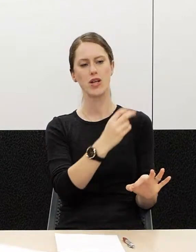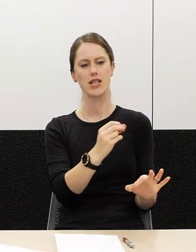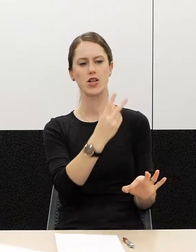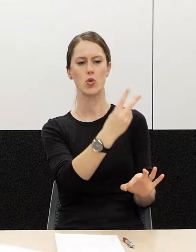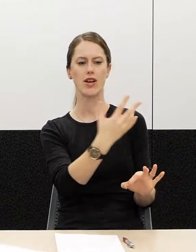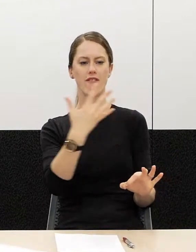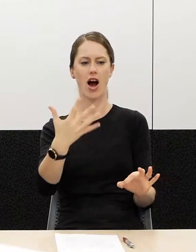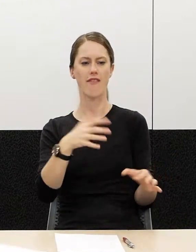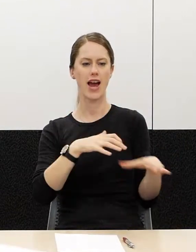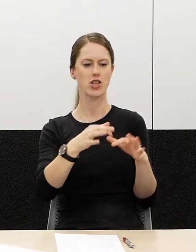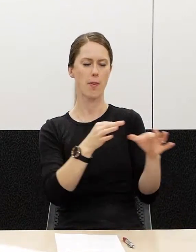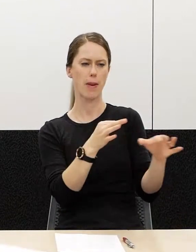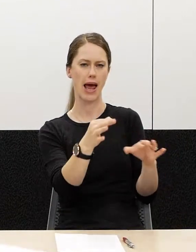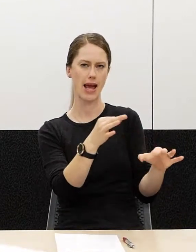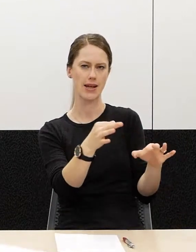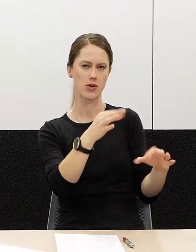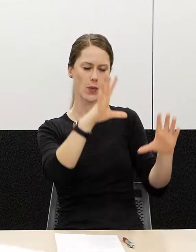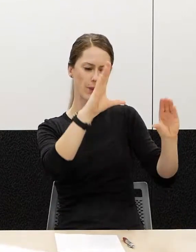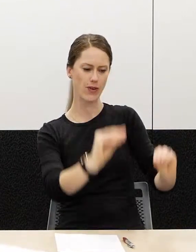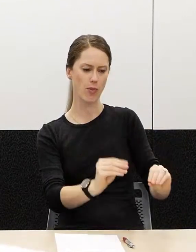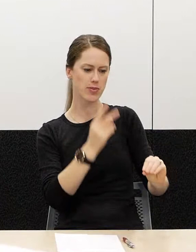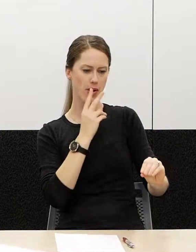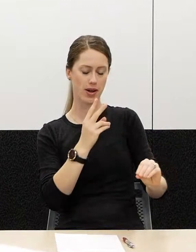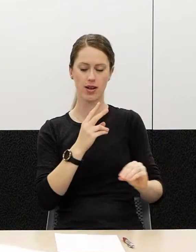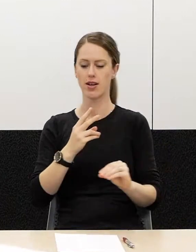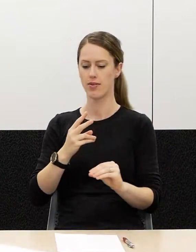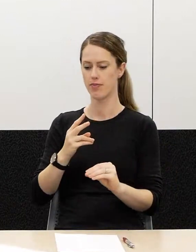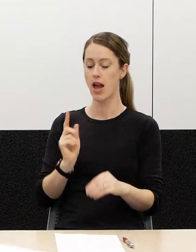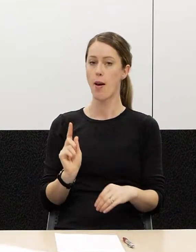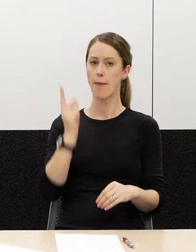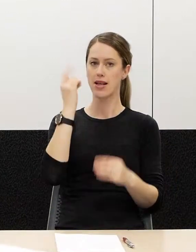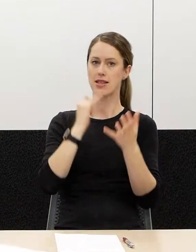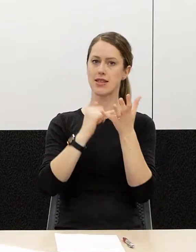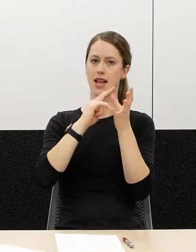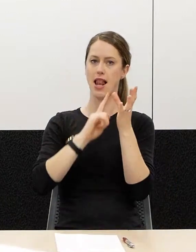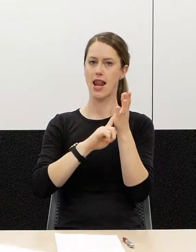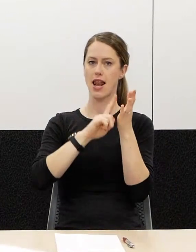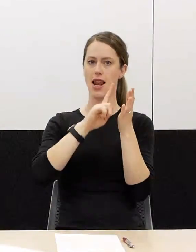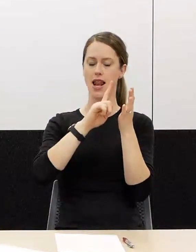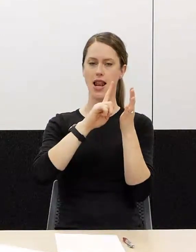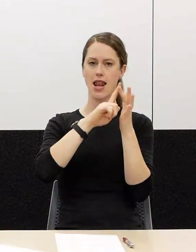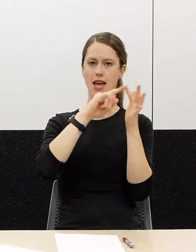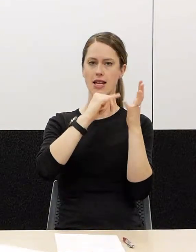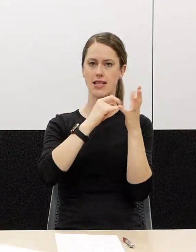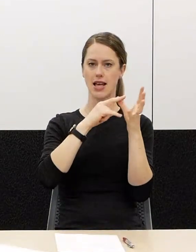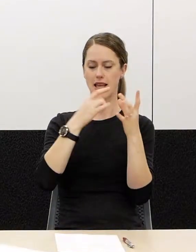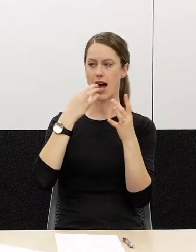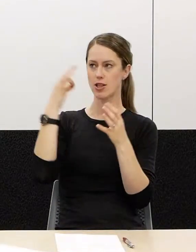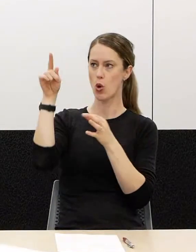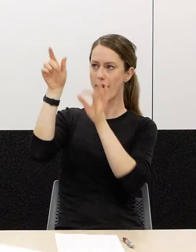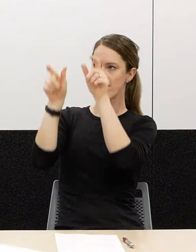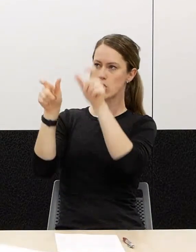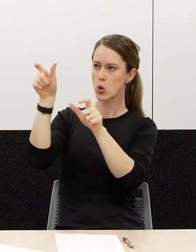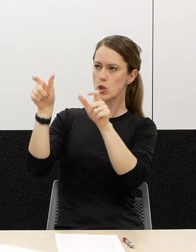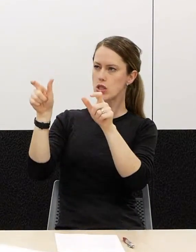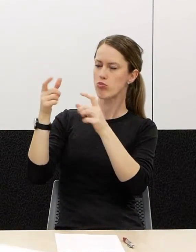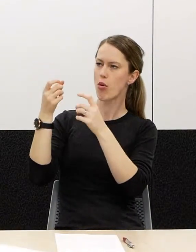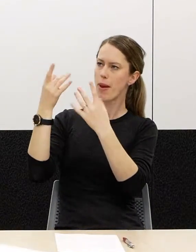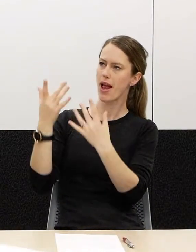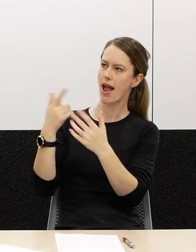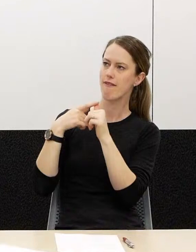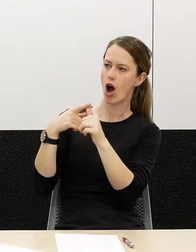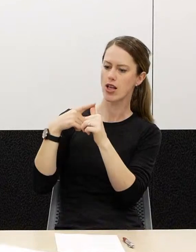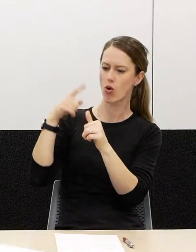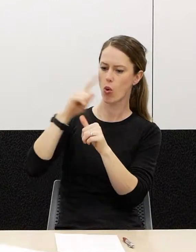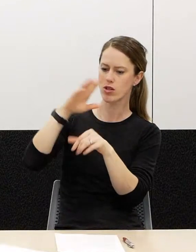can tell you that Minister Salesa has asked officials to prepare advice on what might be in the Smoke-Free action